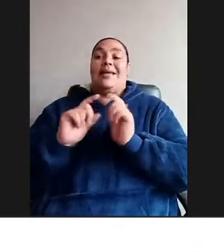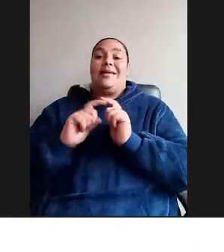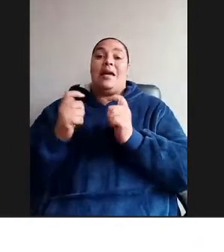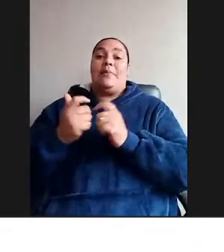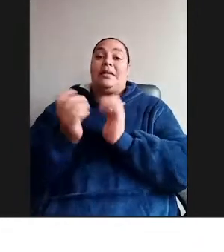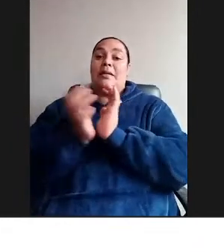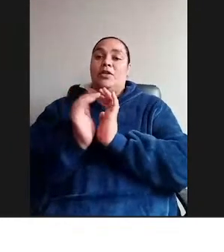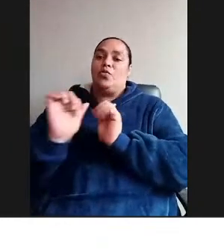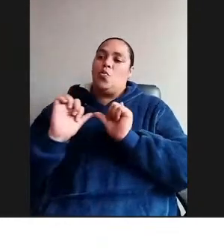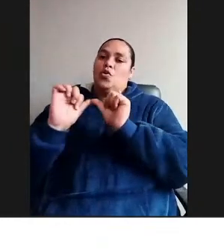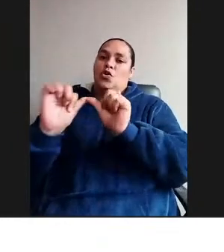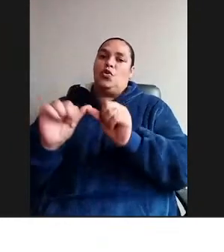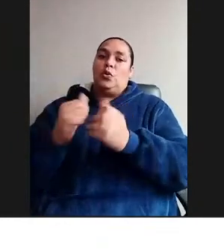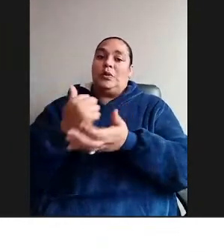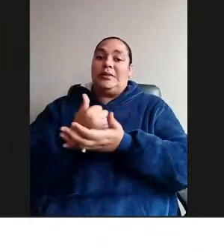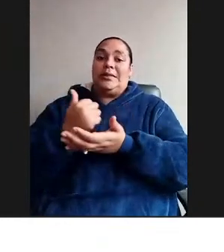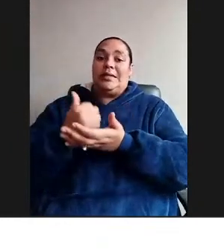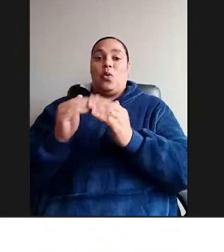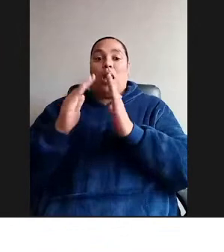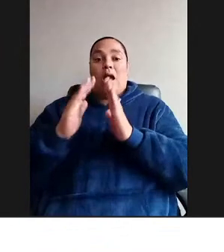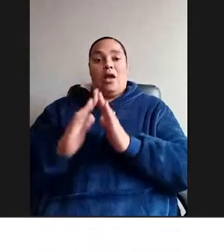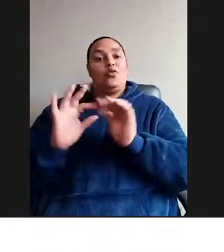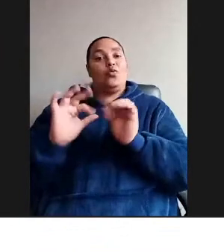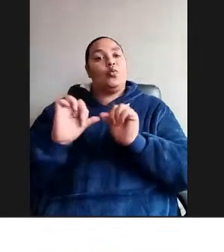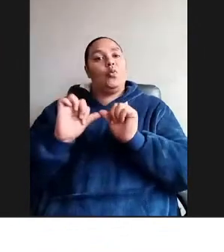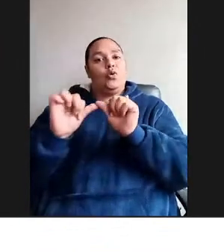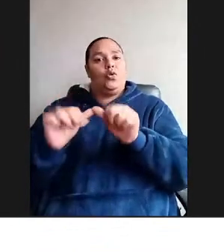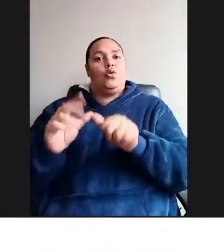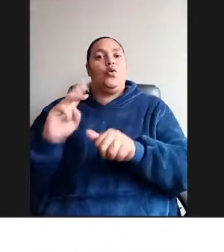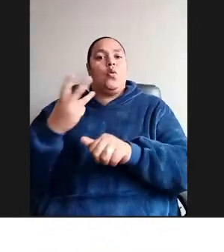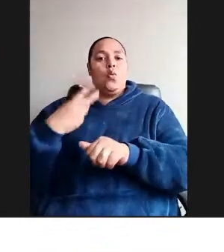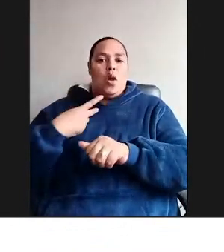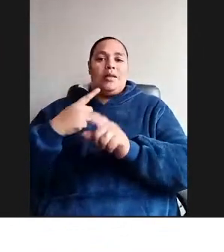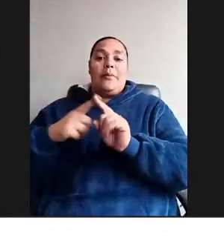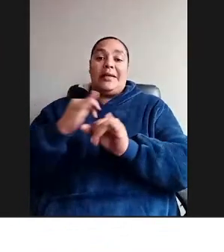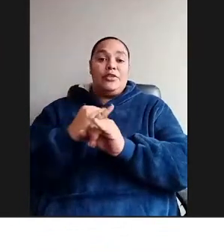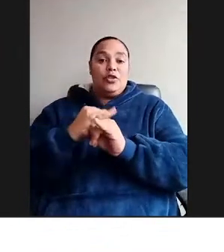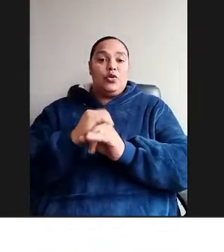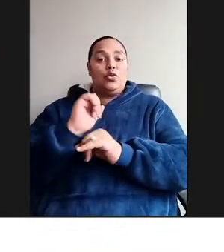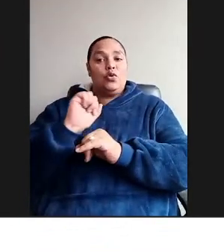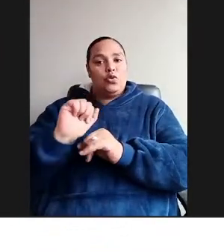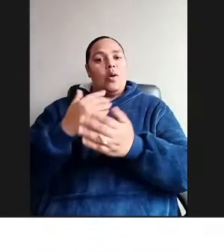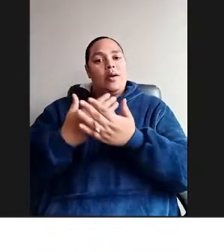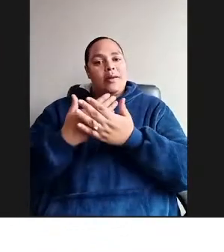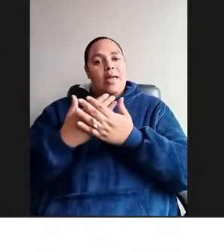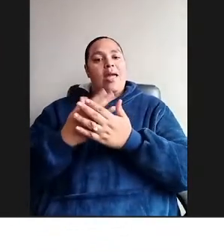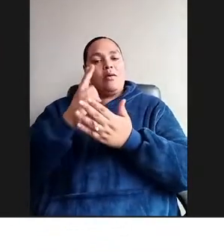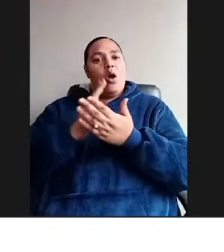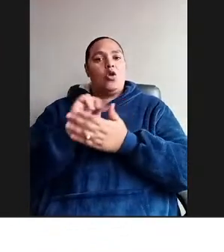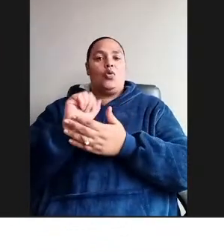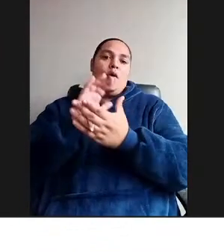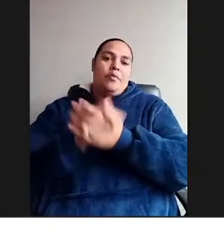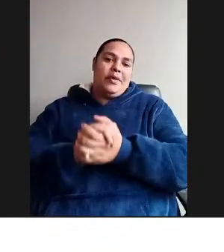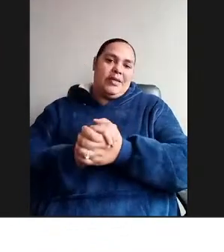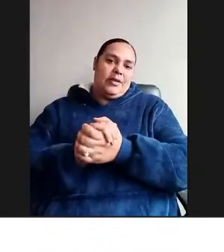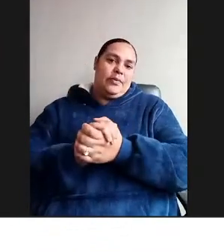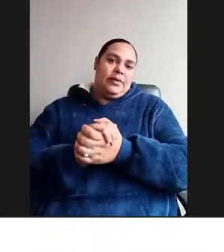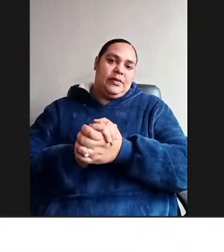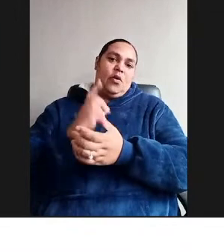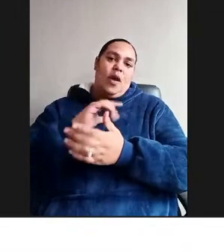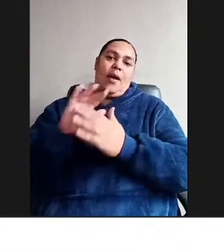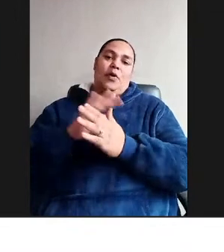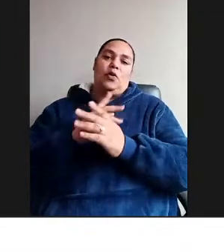The sittings of the House had continued. The institution has been able to honour its commitments in terms of the payment of